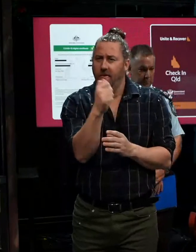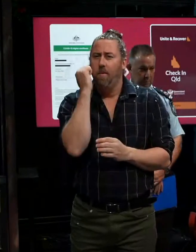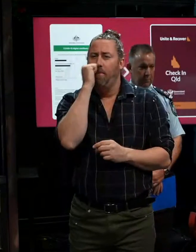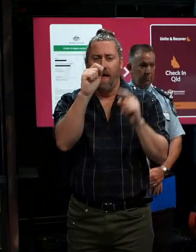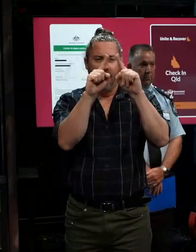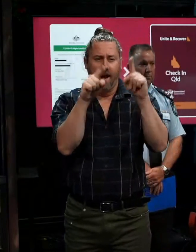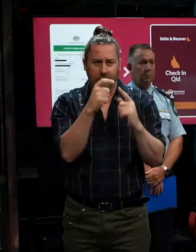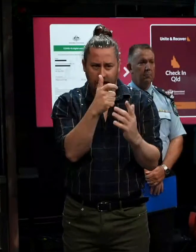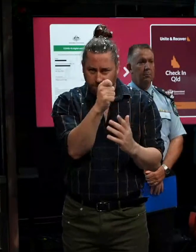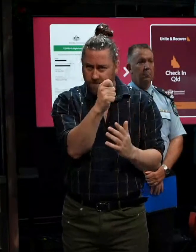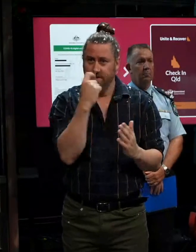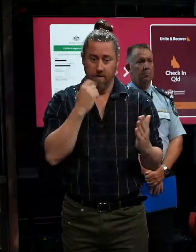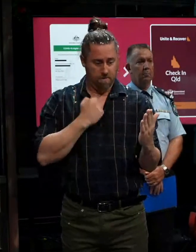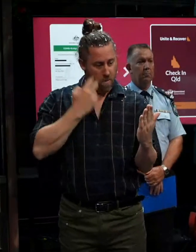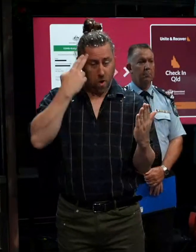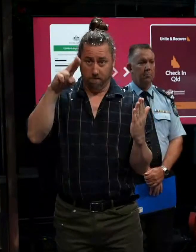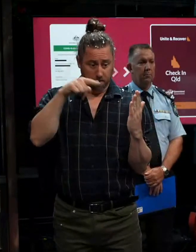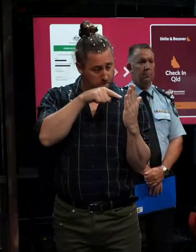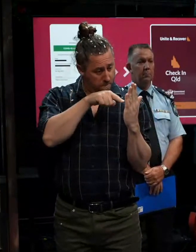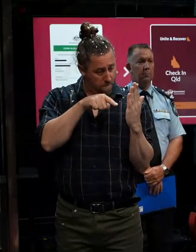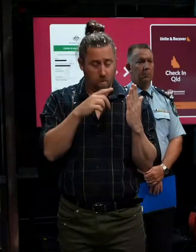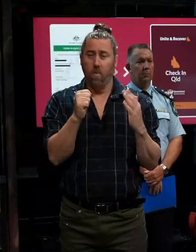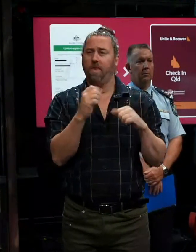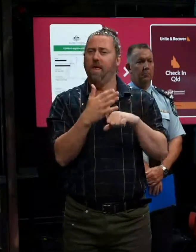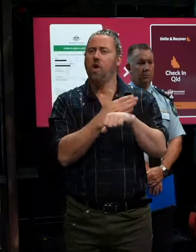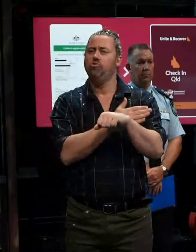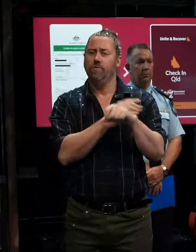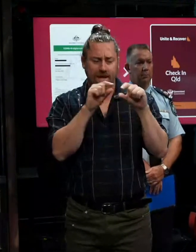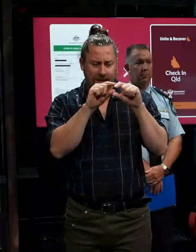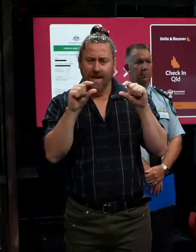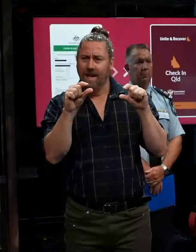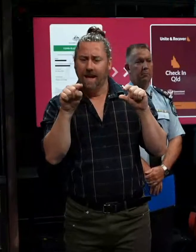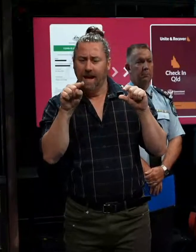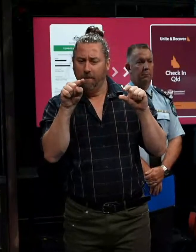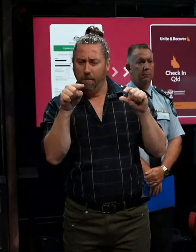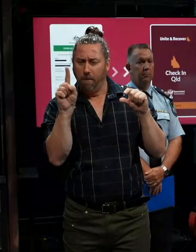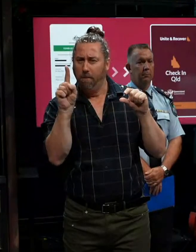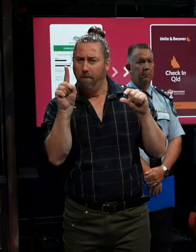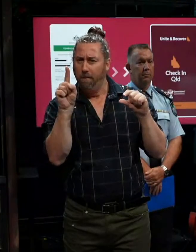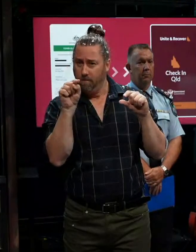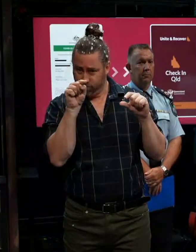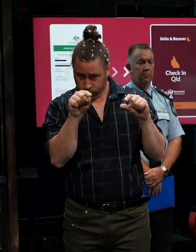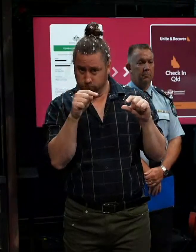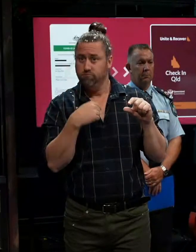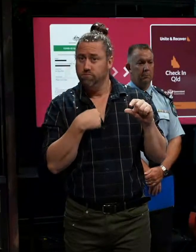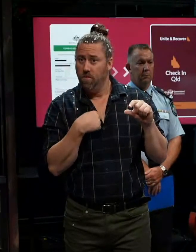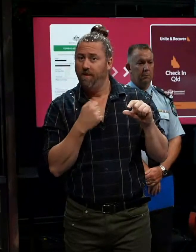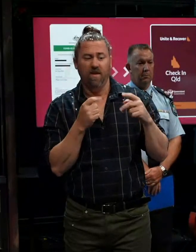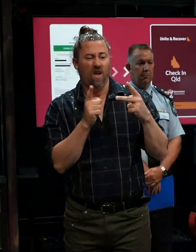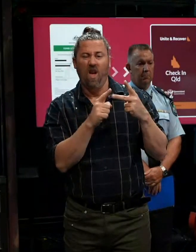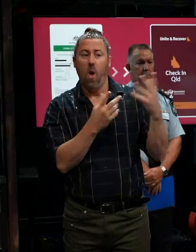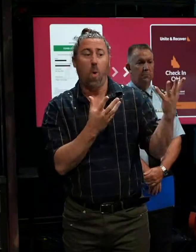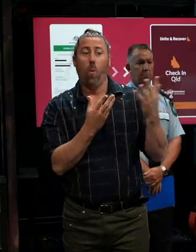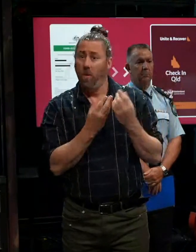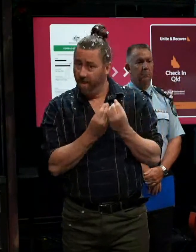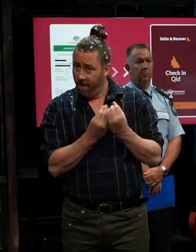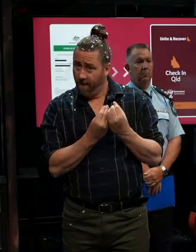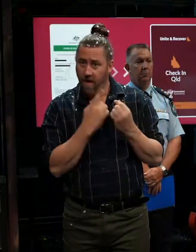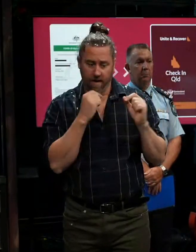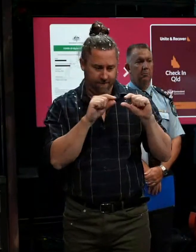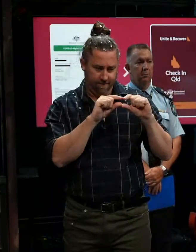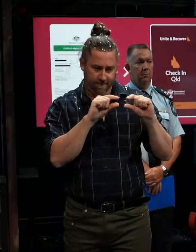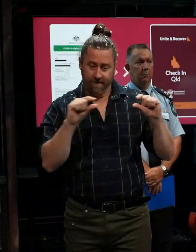vaccinated, that it's your name, and it is a green bar and tick that goes with that when you've checked in. If you've checked in another guest, then you'll see that same